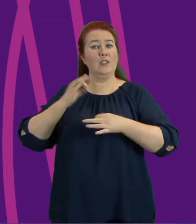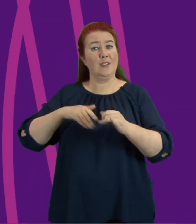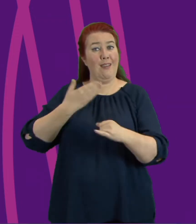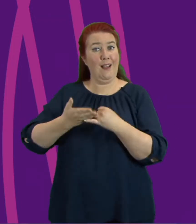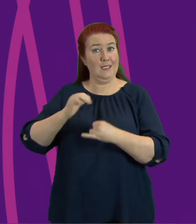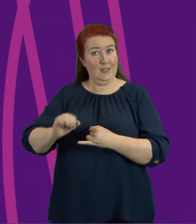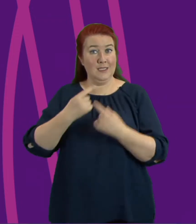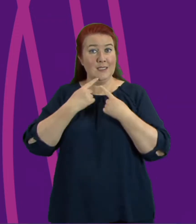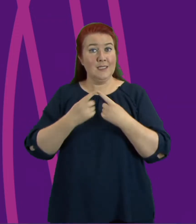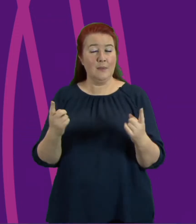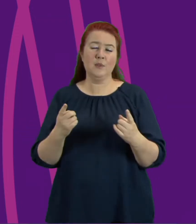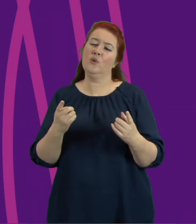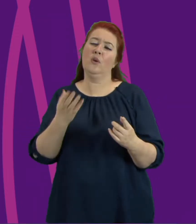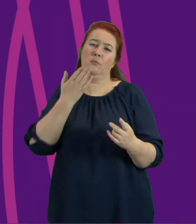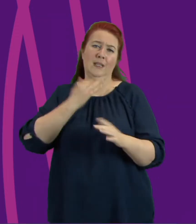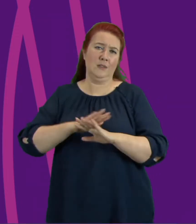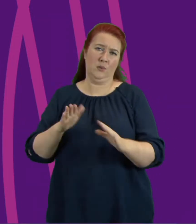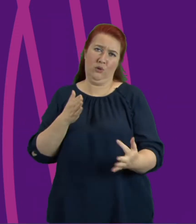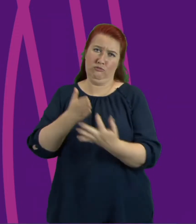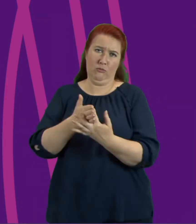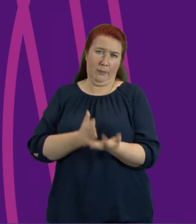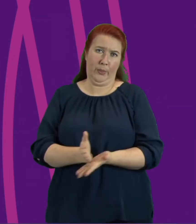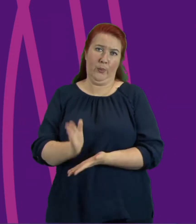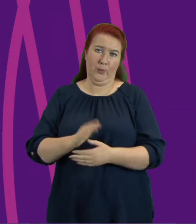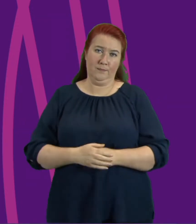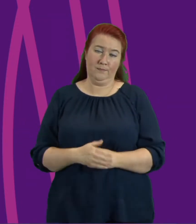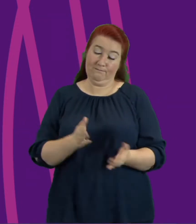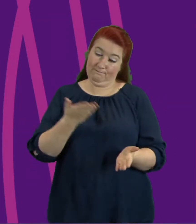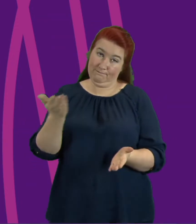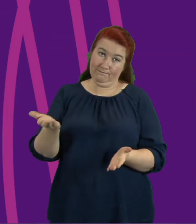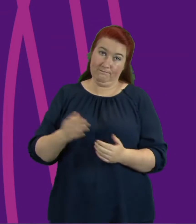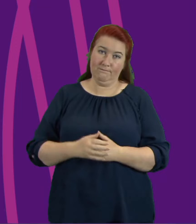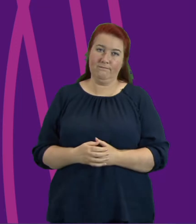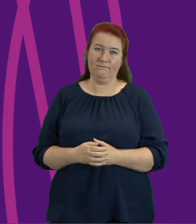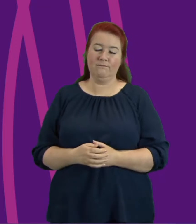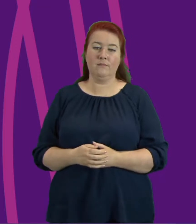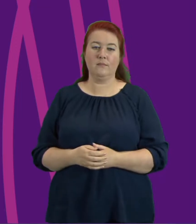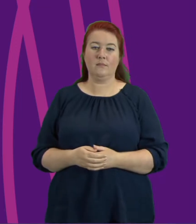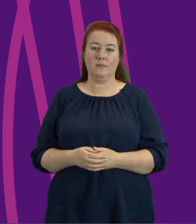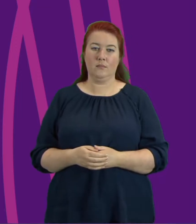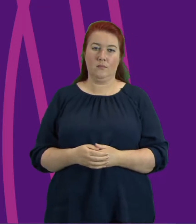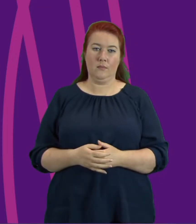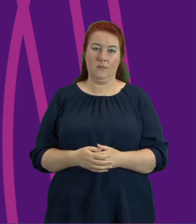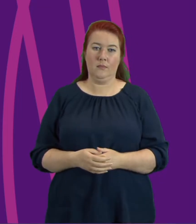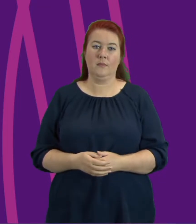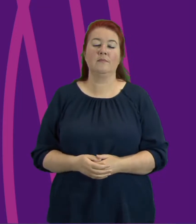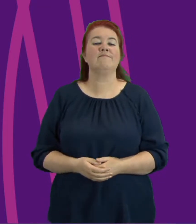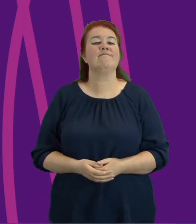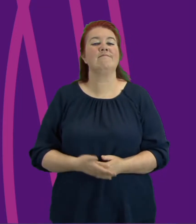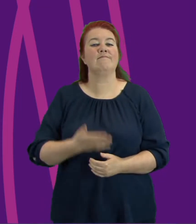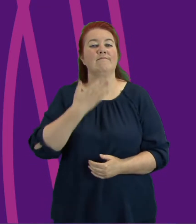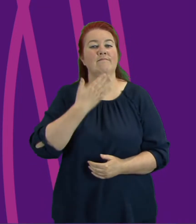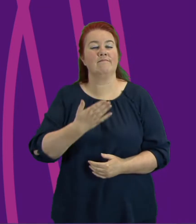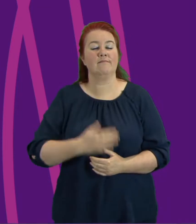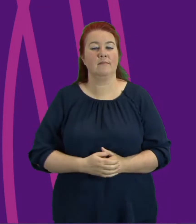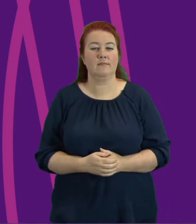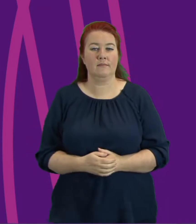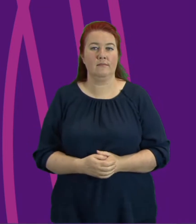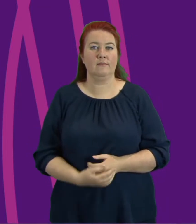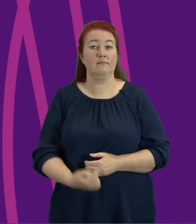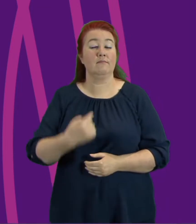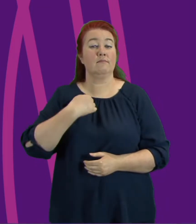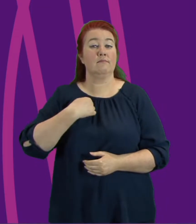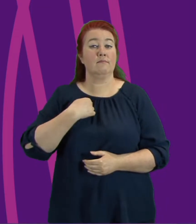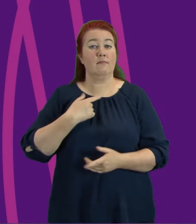should be no interventions or interruptions. Lord Advocate, please. Thank you, Deputy Presiding Officer. As Lord Advocate, I am